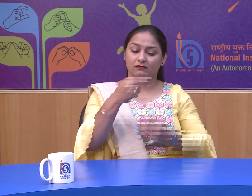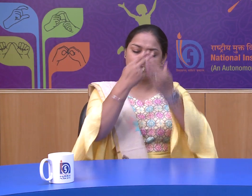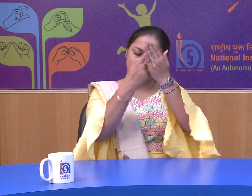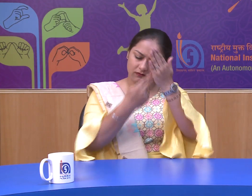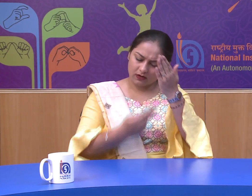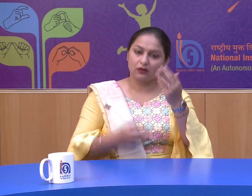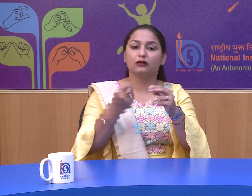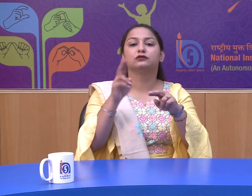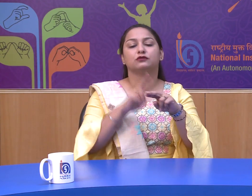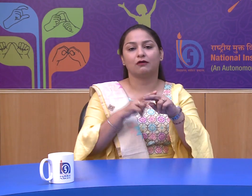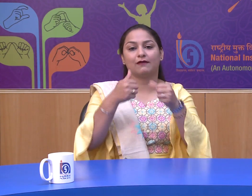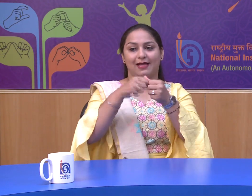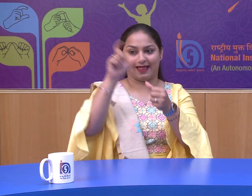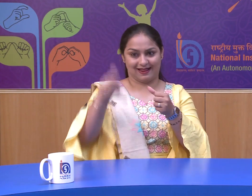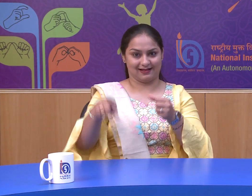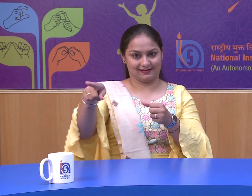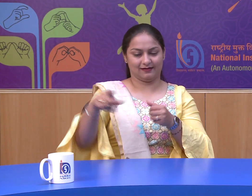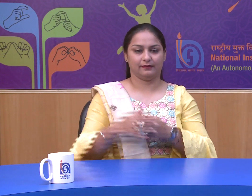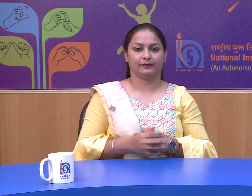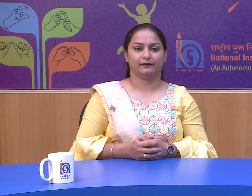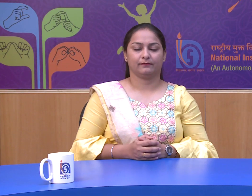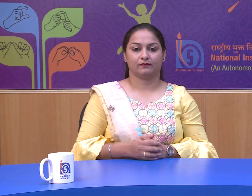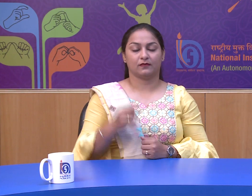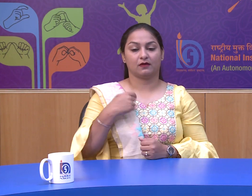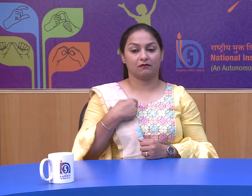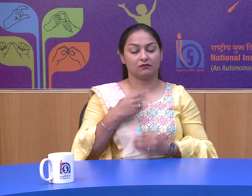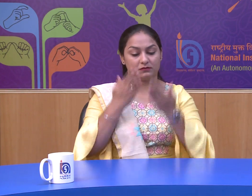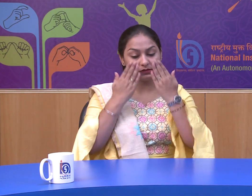of Alexander, we will study about